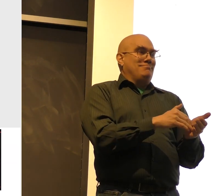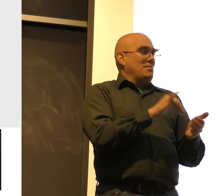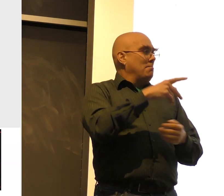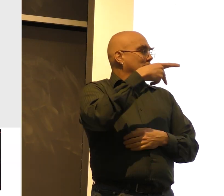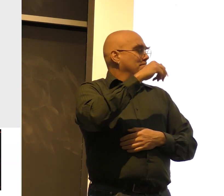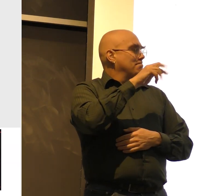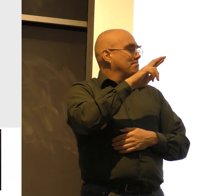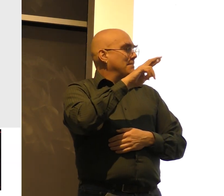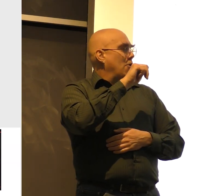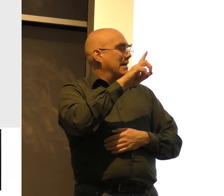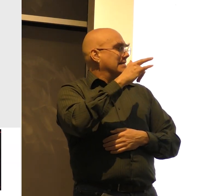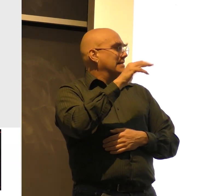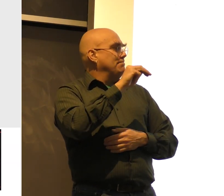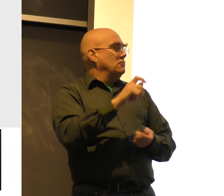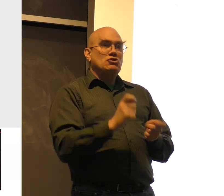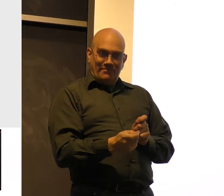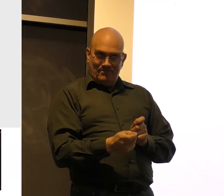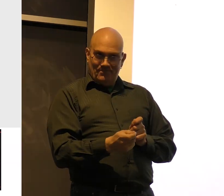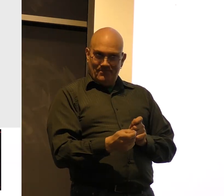try ASL again. And that was a paradigm shift.